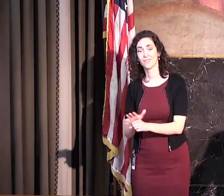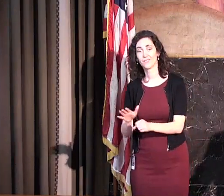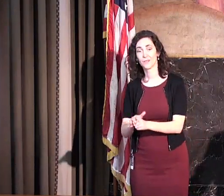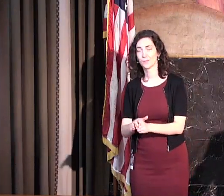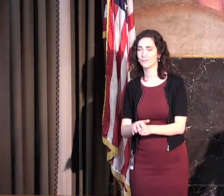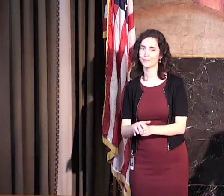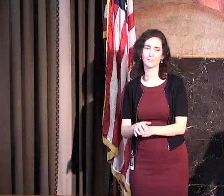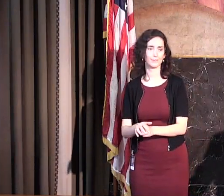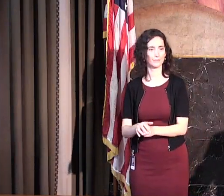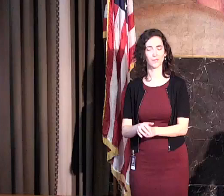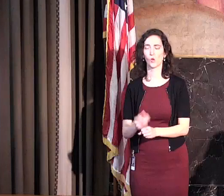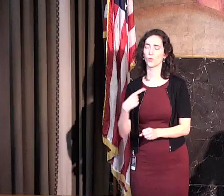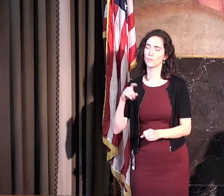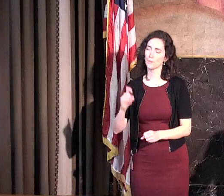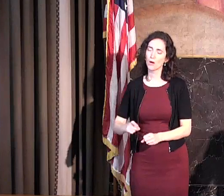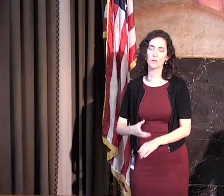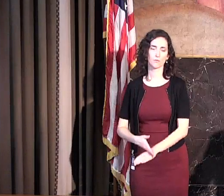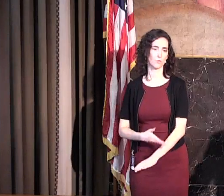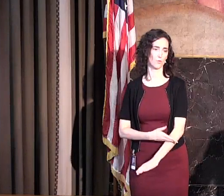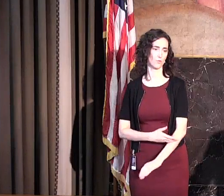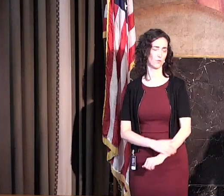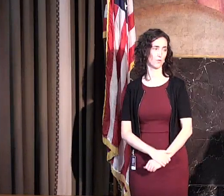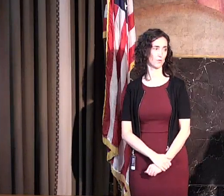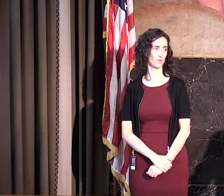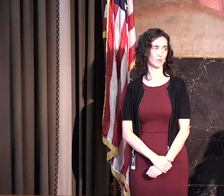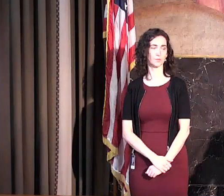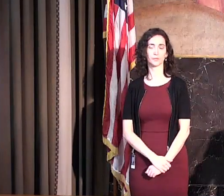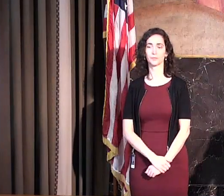we have to do more.